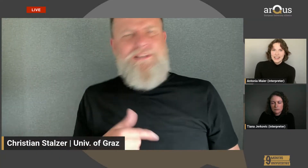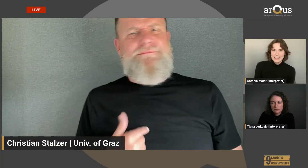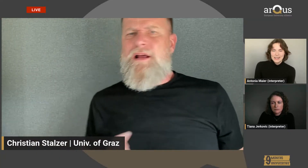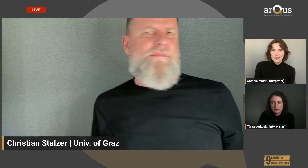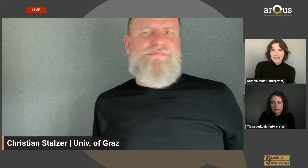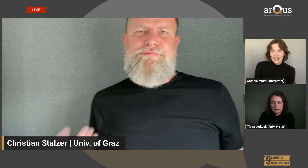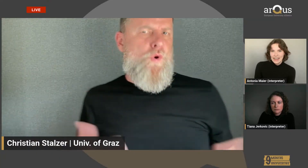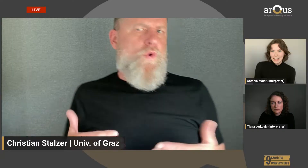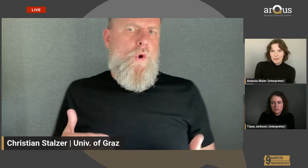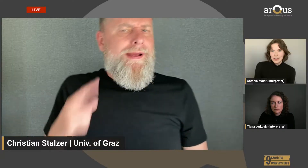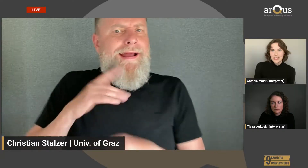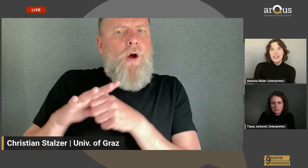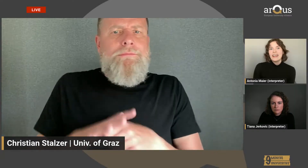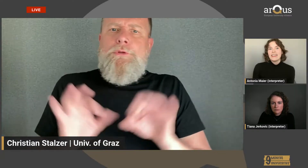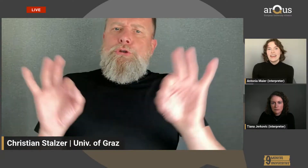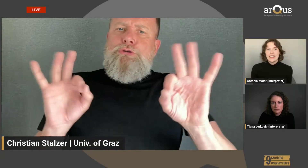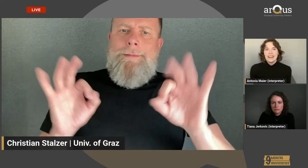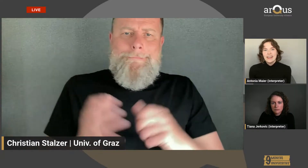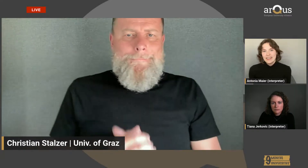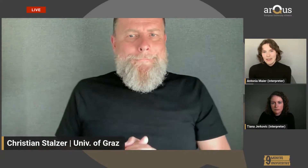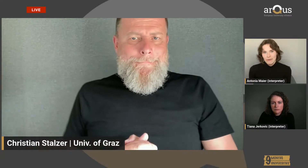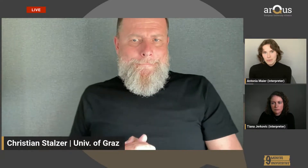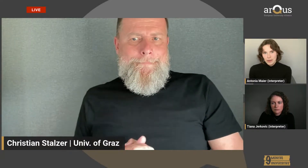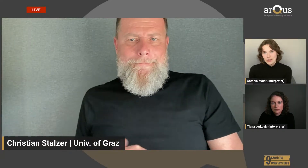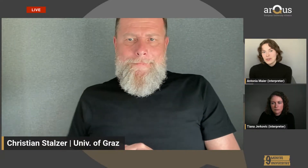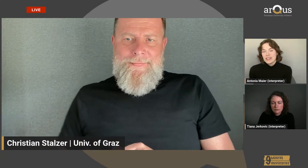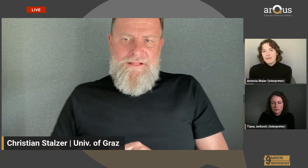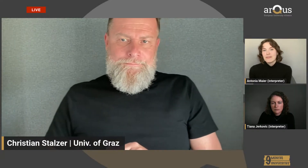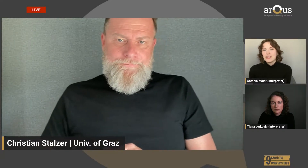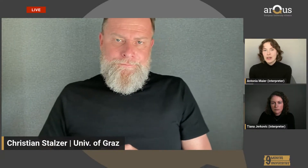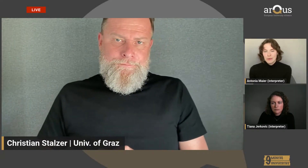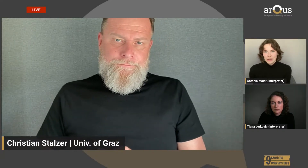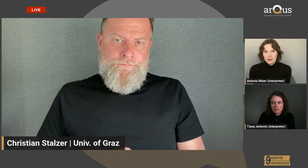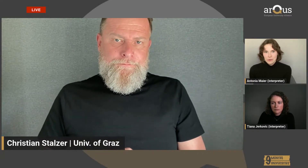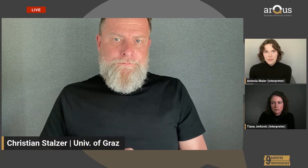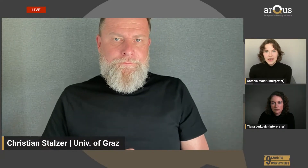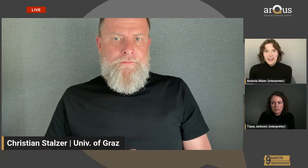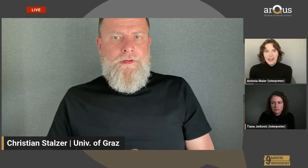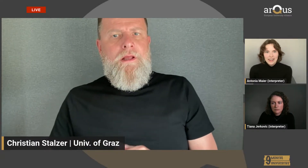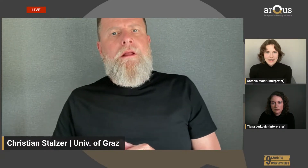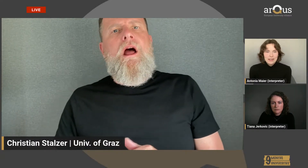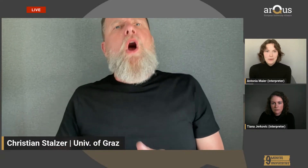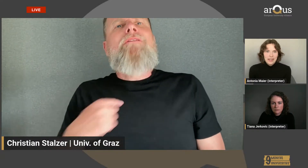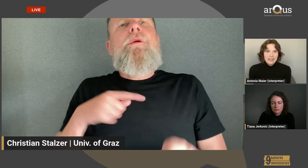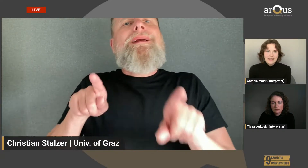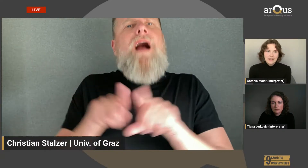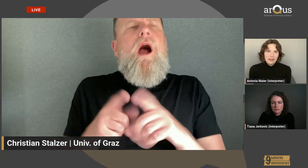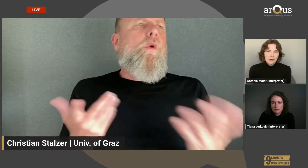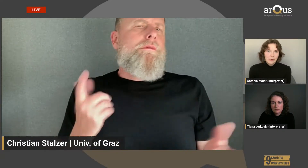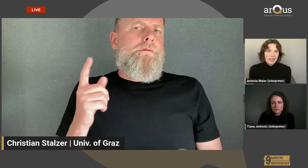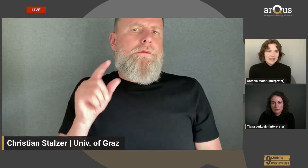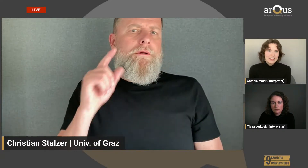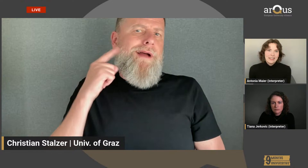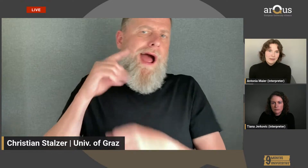more access to sign language than deaf babies or deaf children do. And that is quite